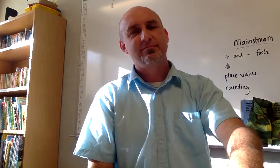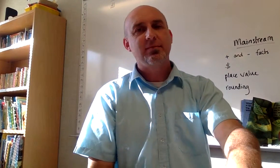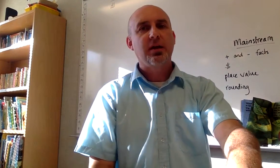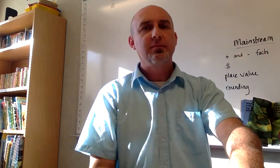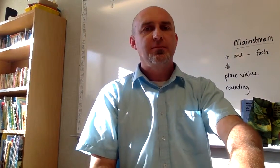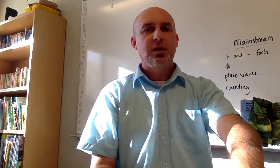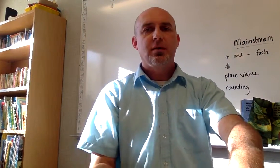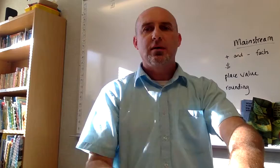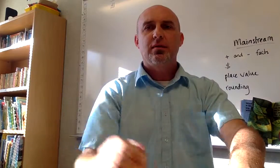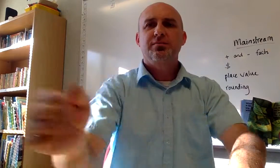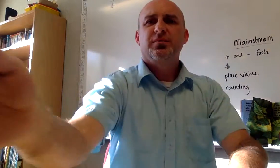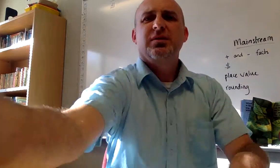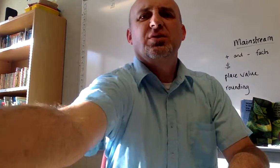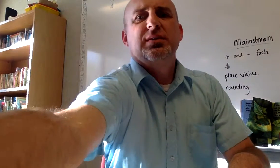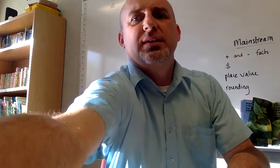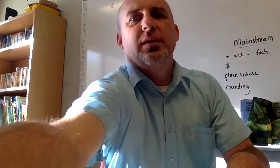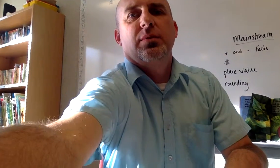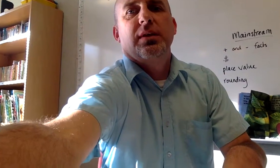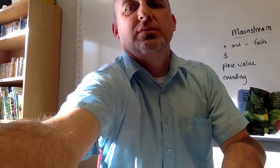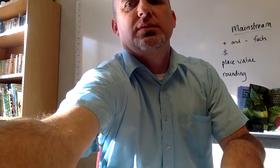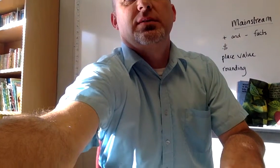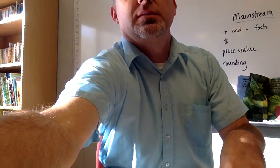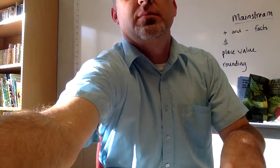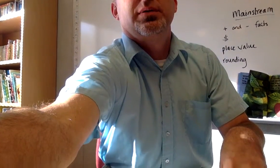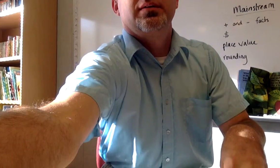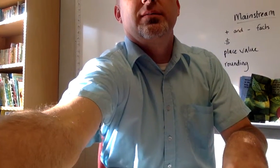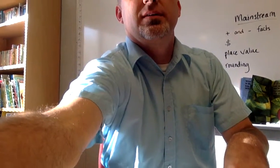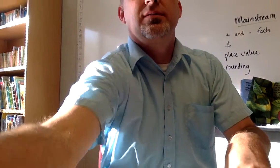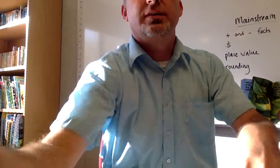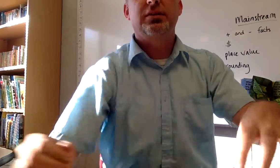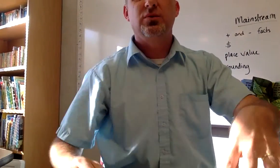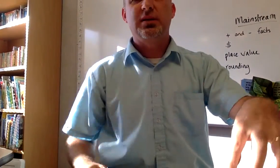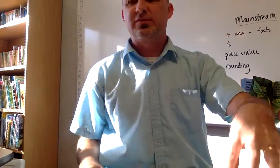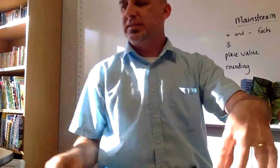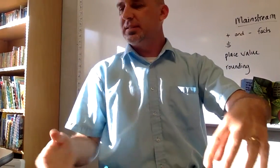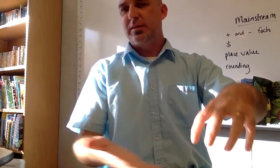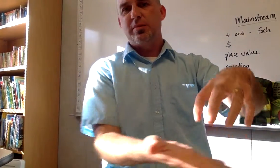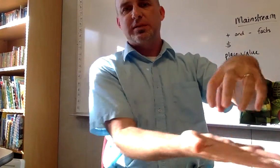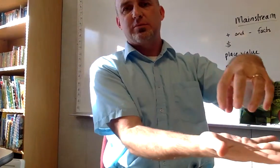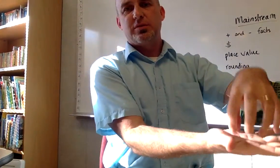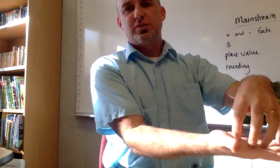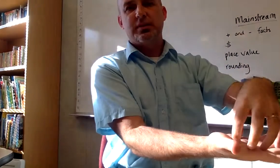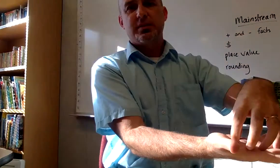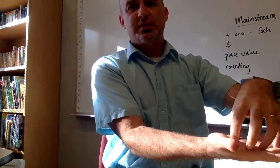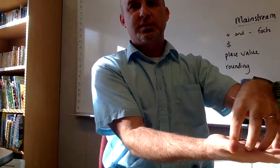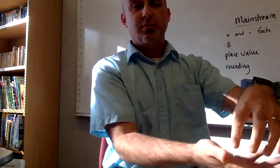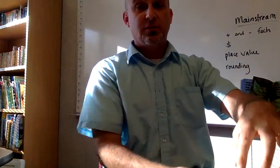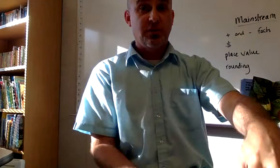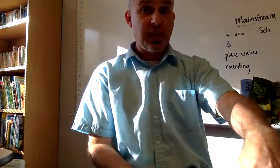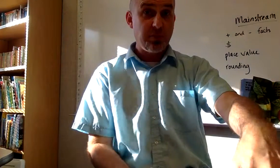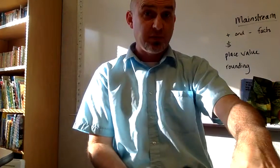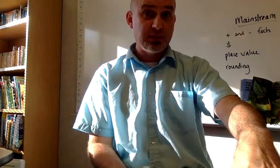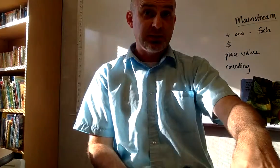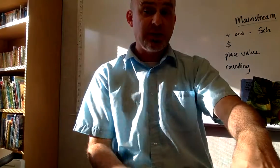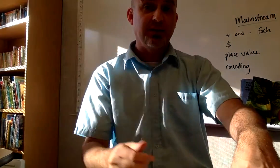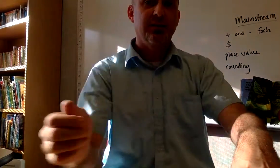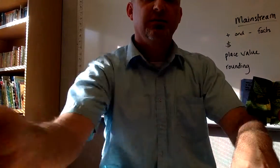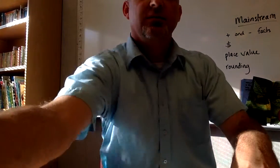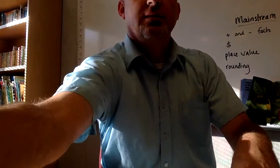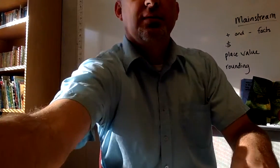Okay. Adjust the camera down just a little bit. I don't know if I can do enough to see. Basically, I'm just doing this on the table for the apple that's lying there.